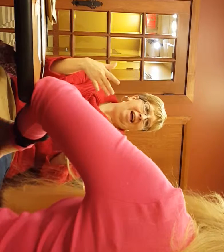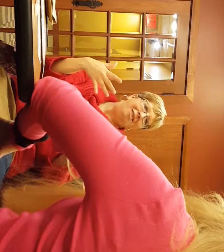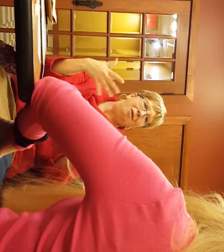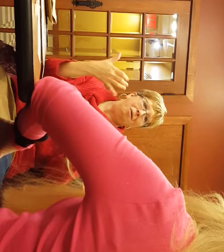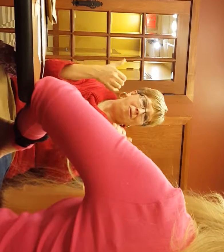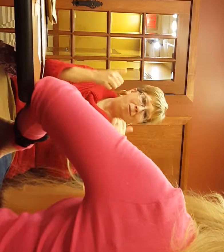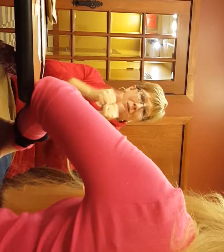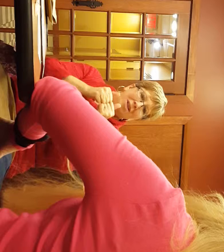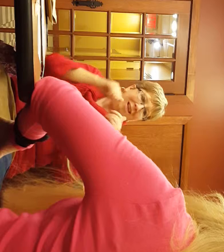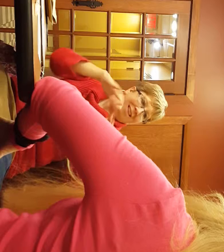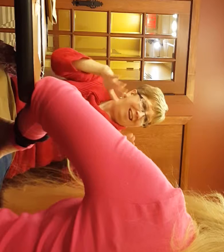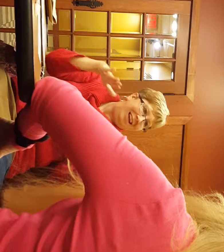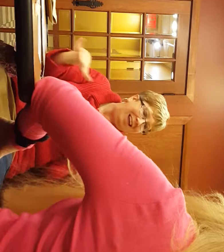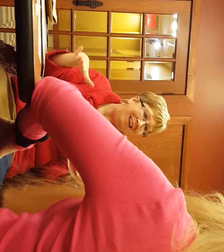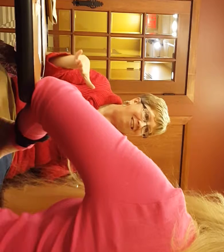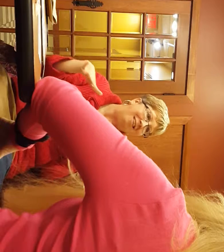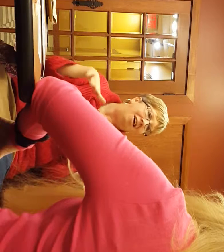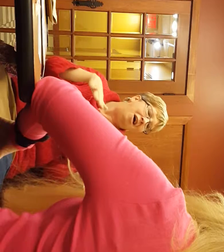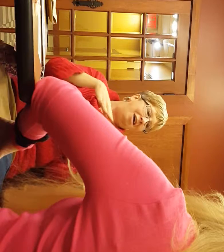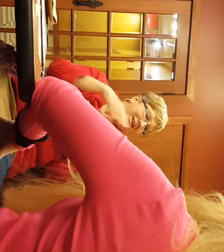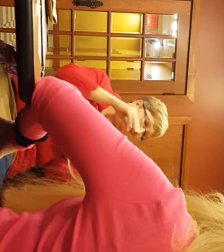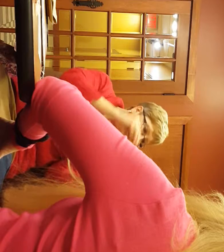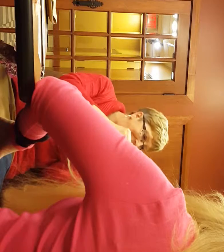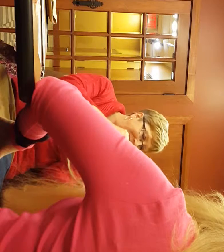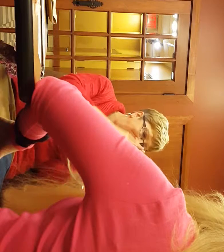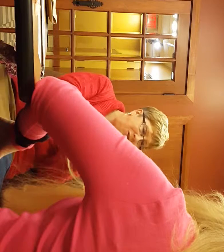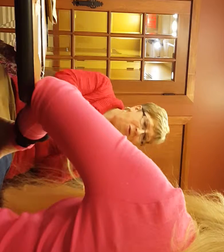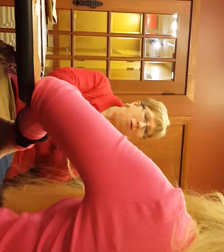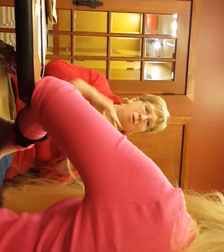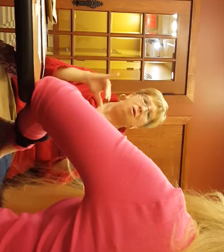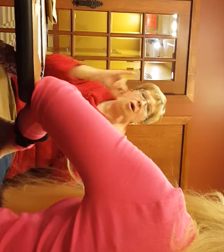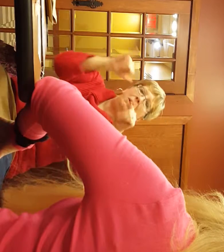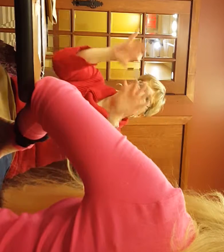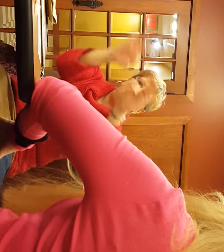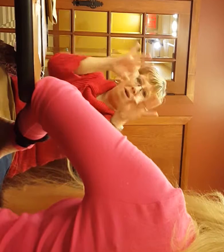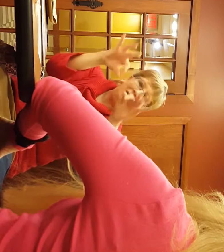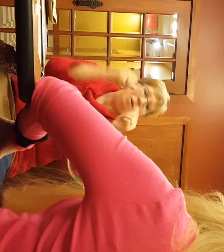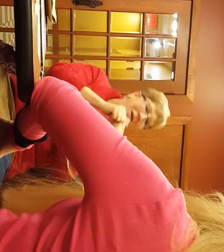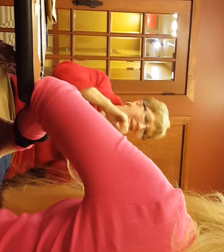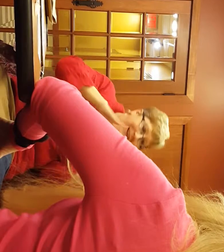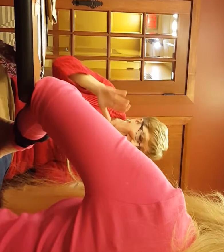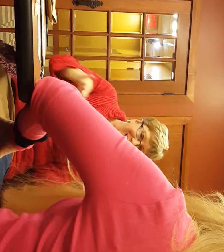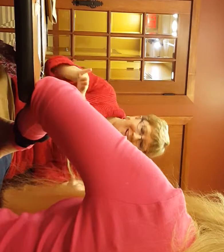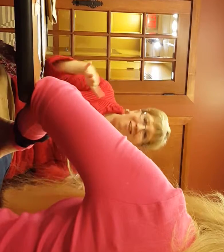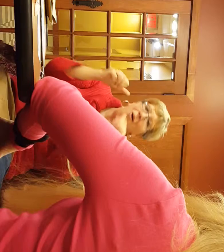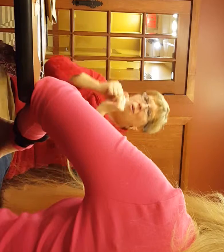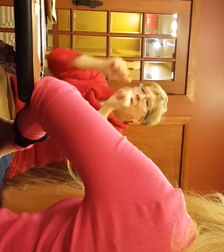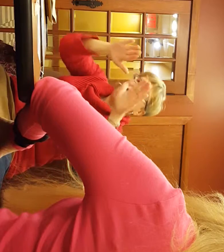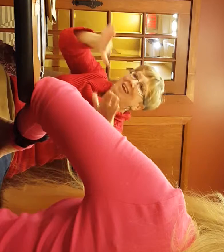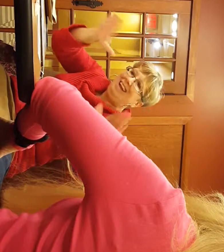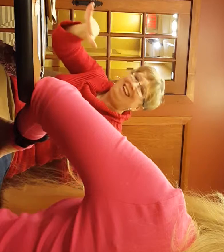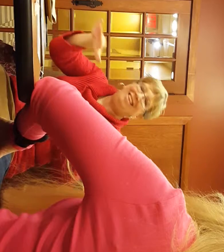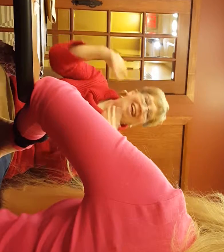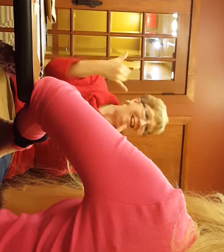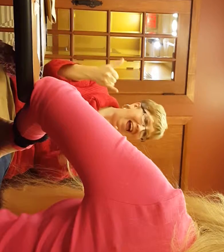kids, and heart dates with the kids. Gives me a life now, which is good. With the kids. With the kids. And they do know it's